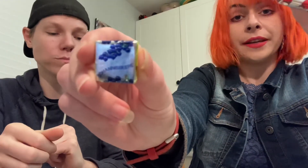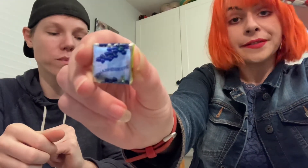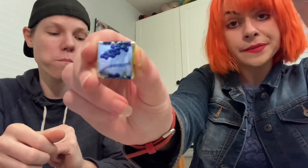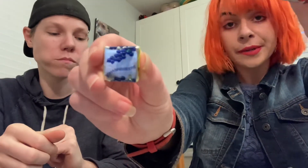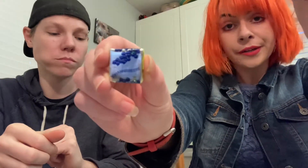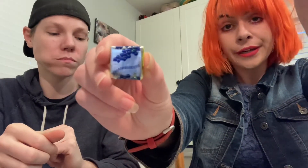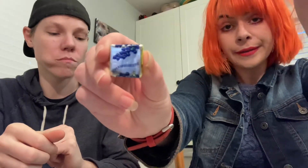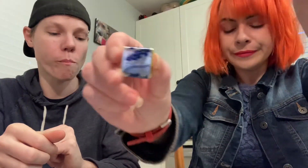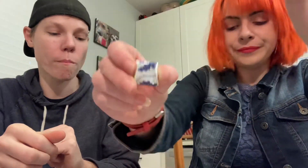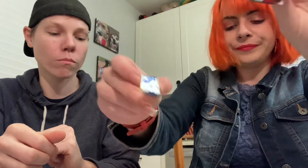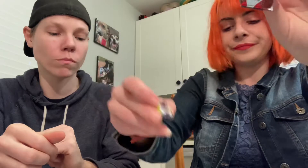Johannesberry.